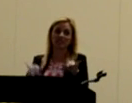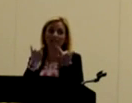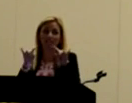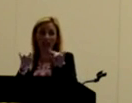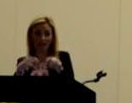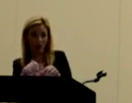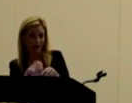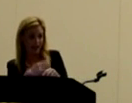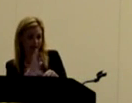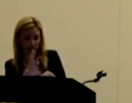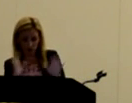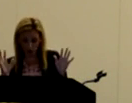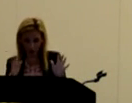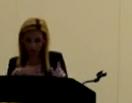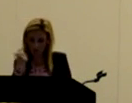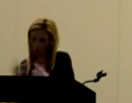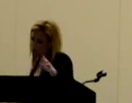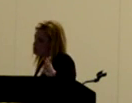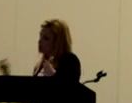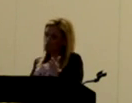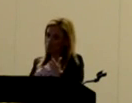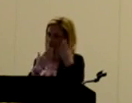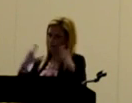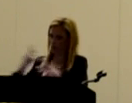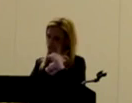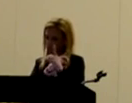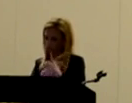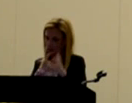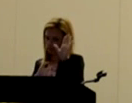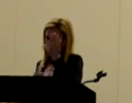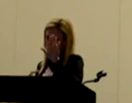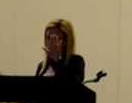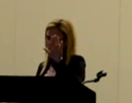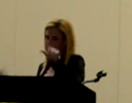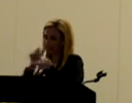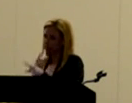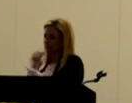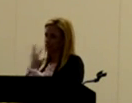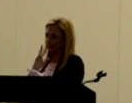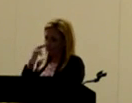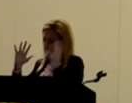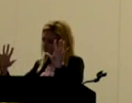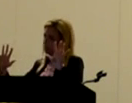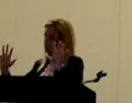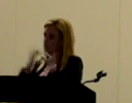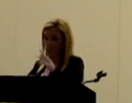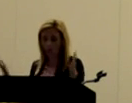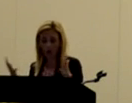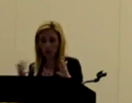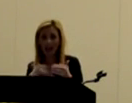And when kids made fun of the way I talked, my brothers stepped in and offered their own defense by saying, no, their little sister doesn't speak funny.